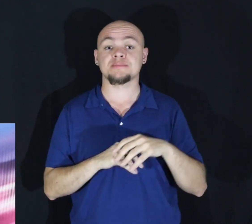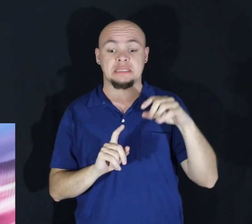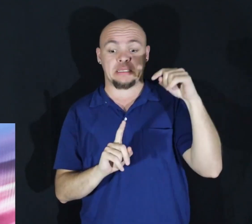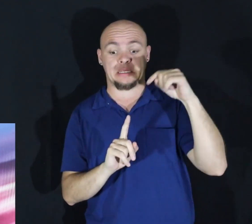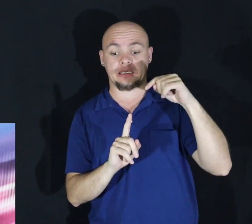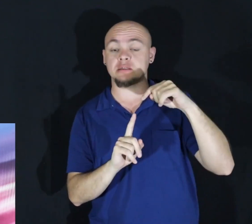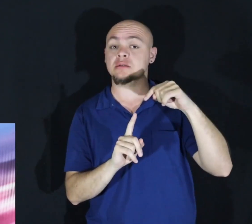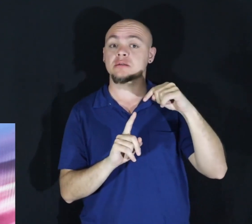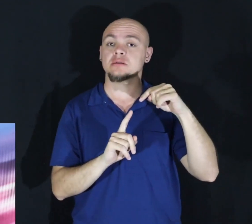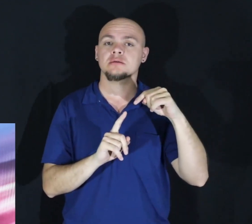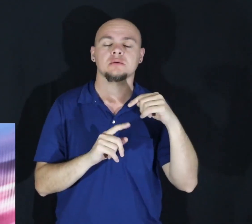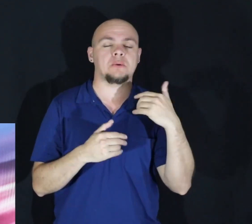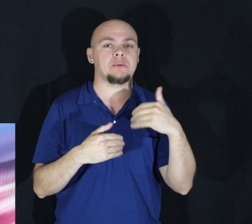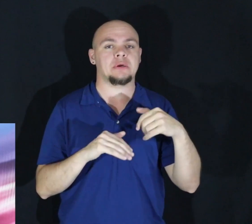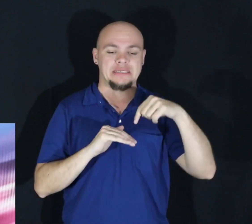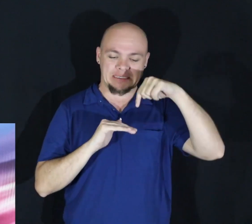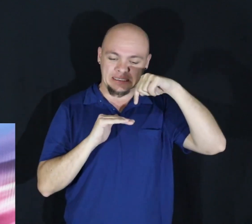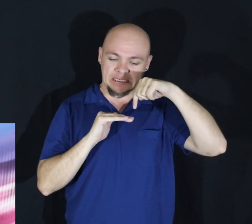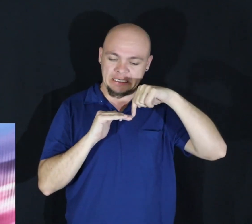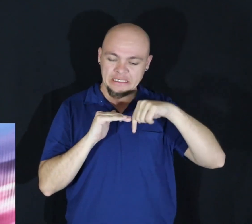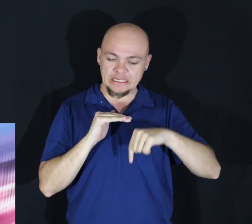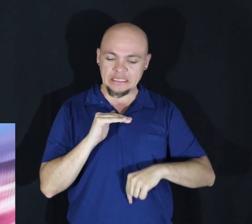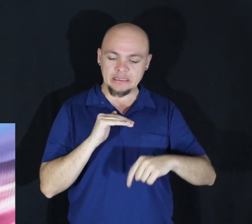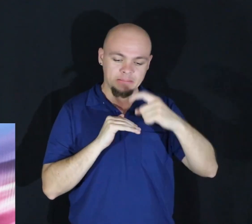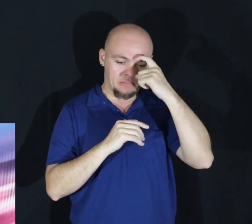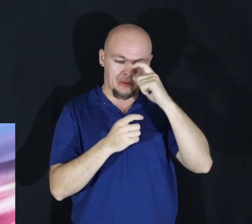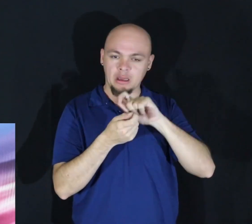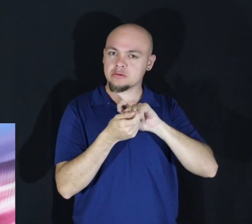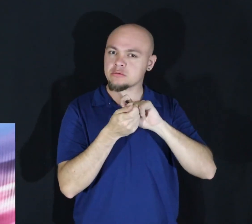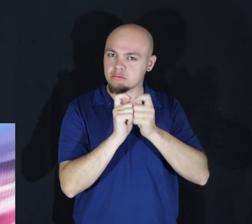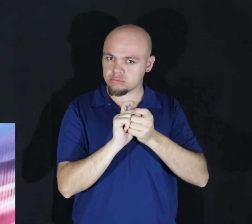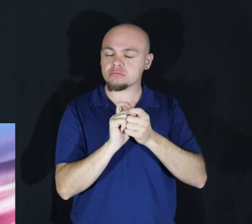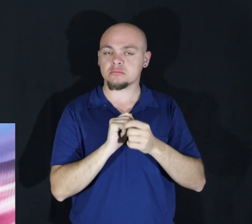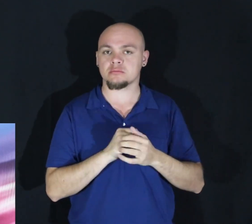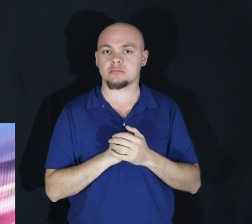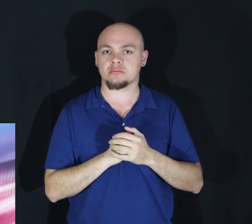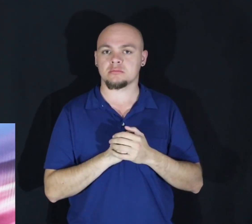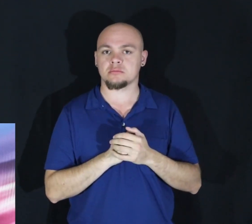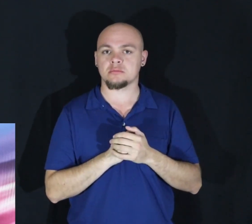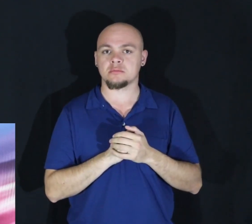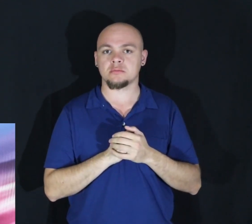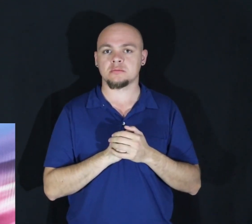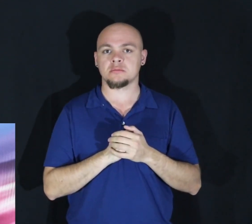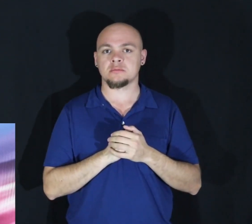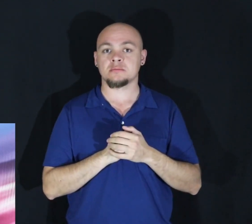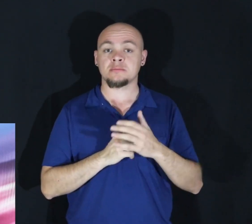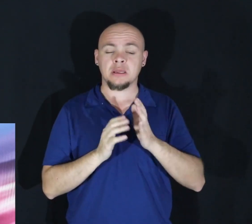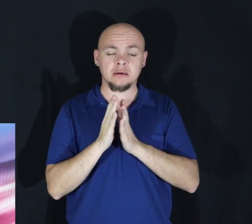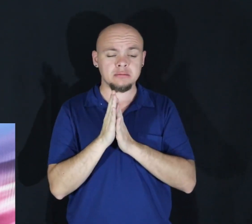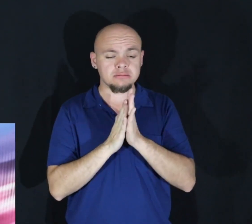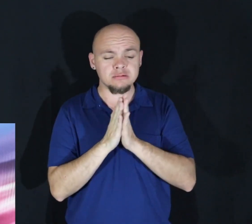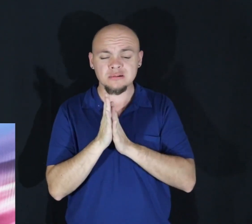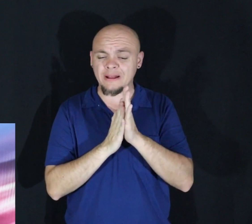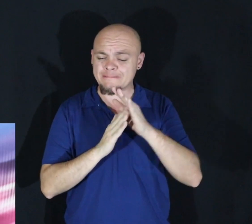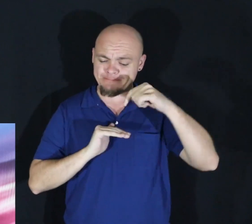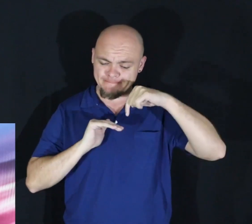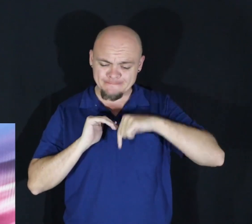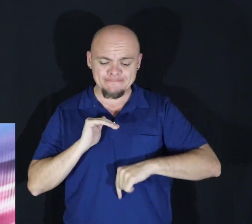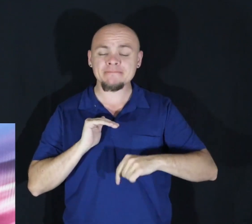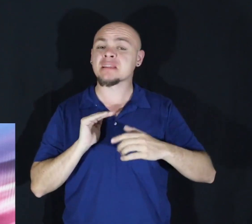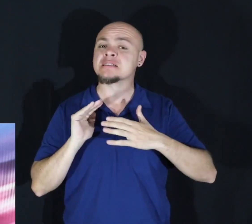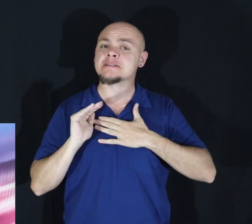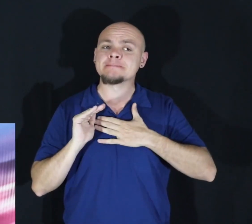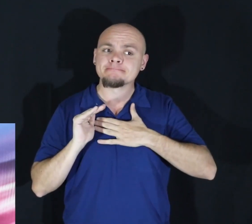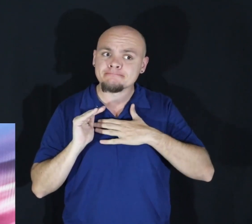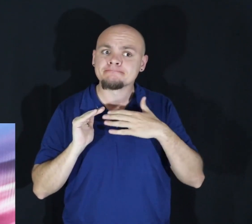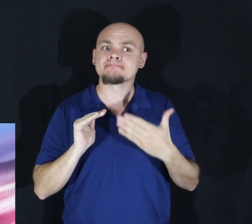This was a profound shift in mindset. It ignited a passion in me so deep that I felt compelled